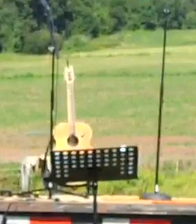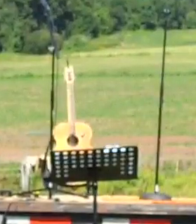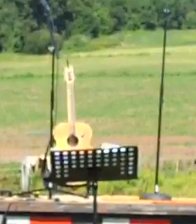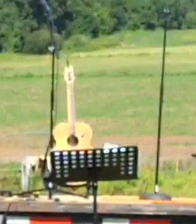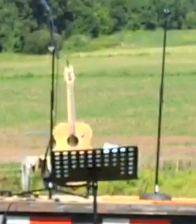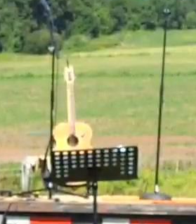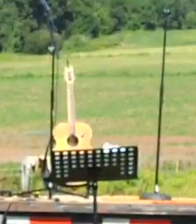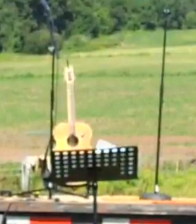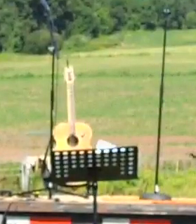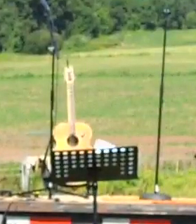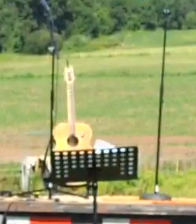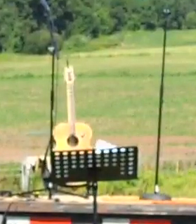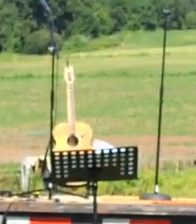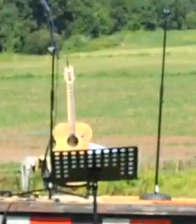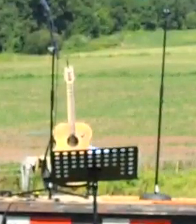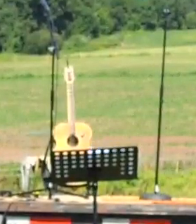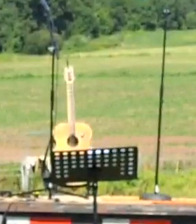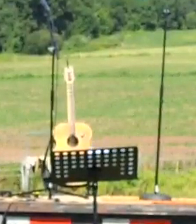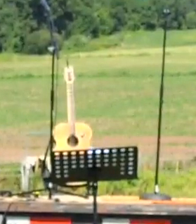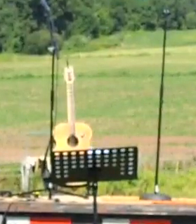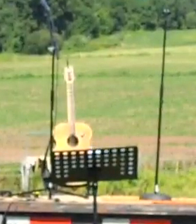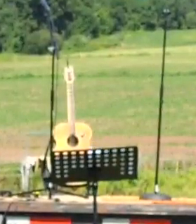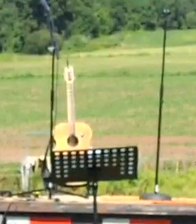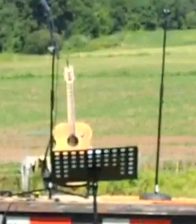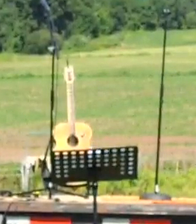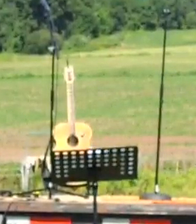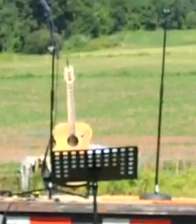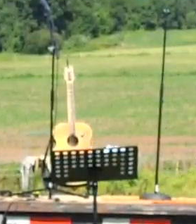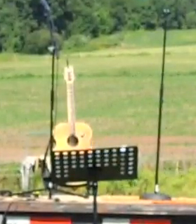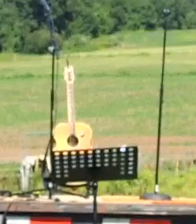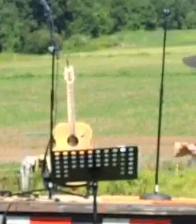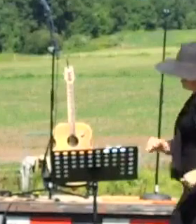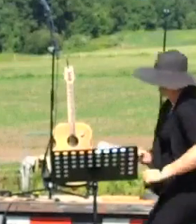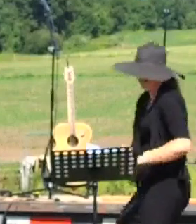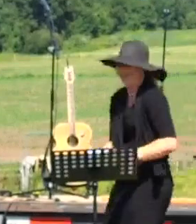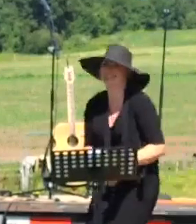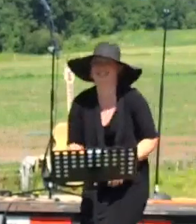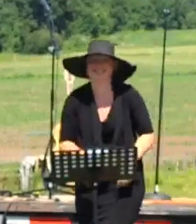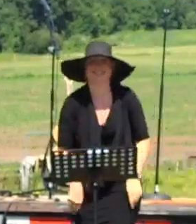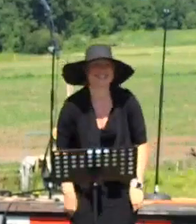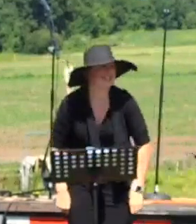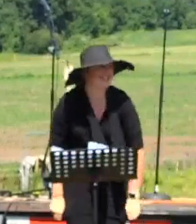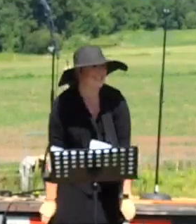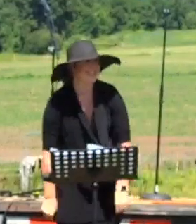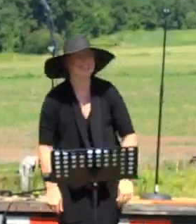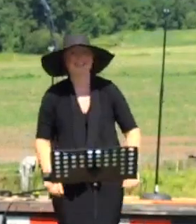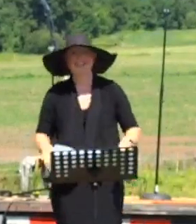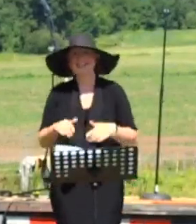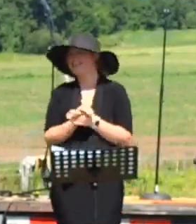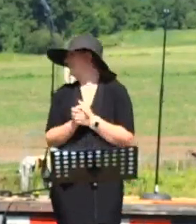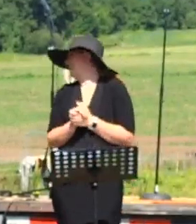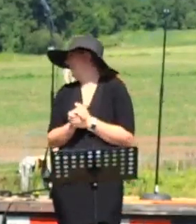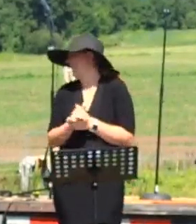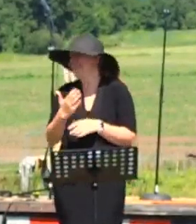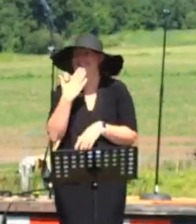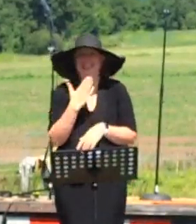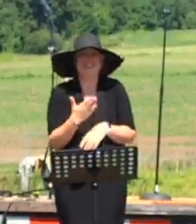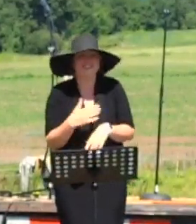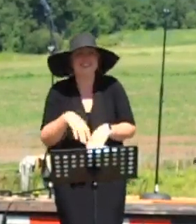nine general personality types in our young formational years. I'm going to let Emily catch up